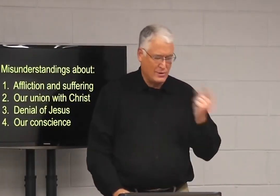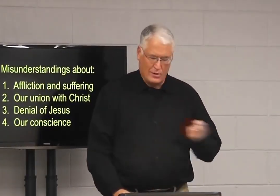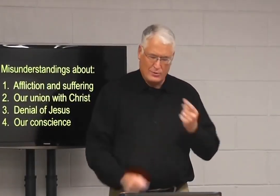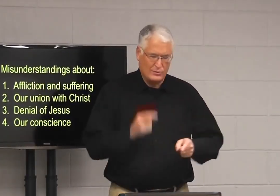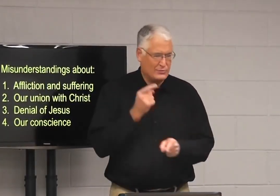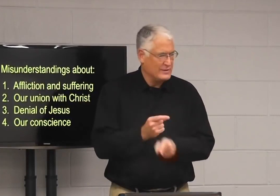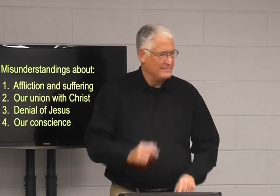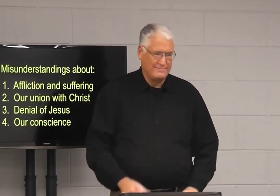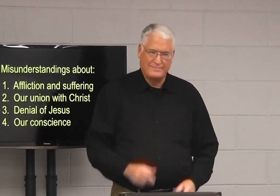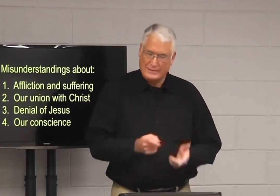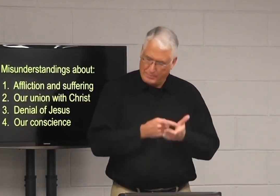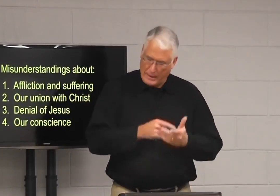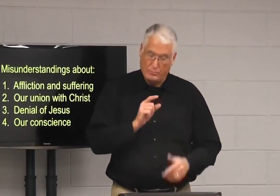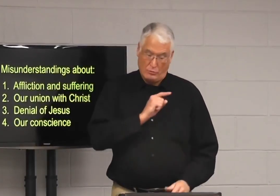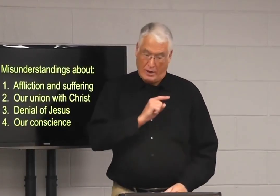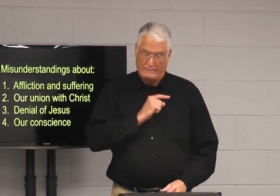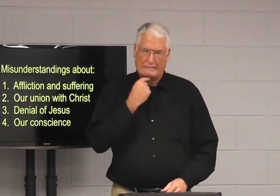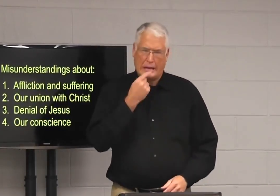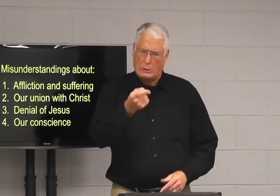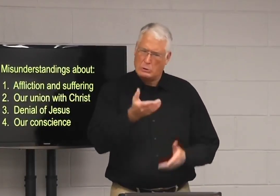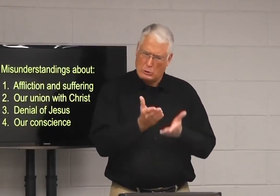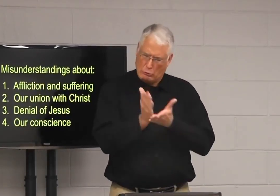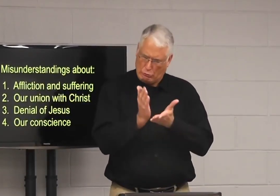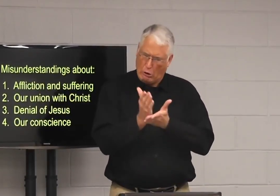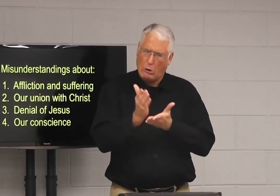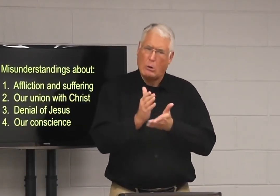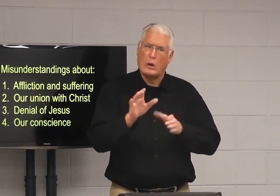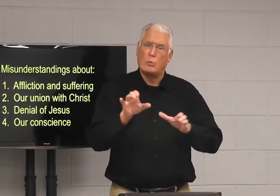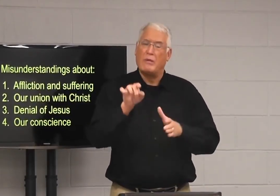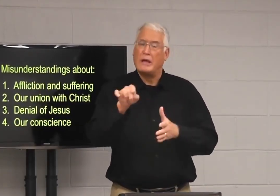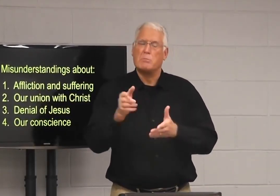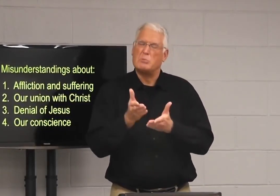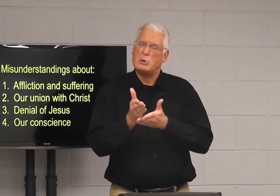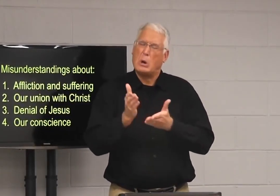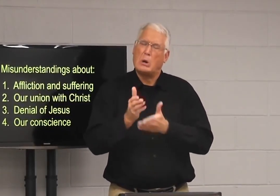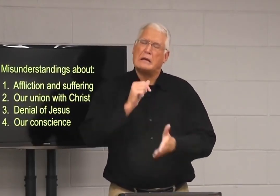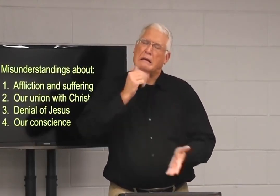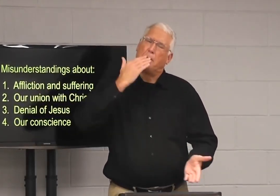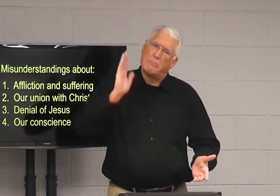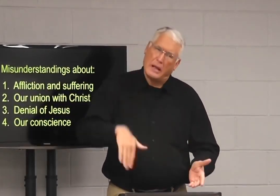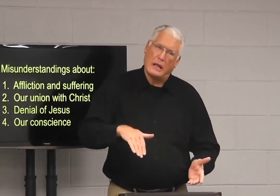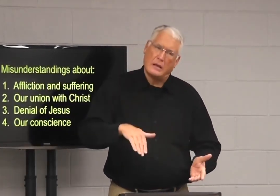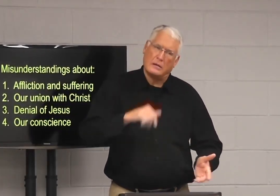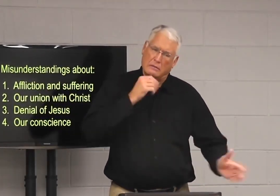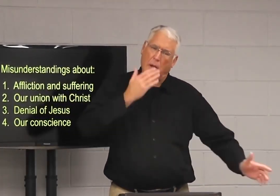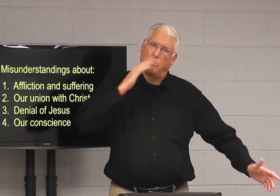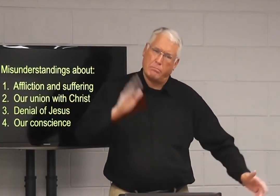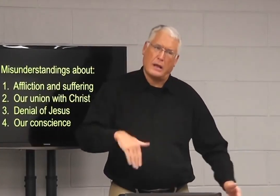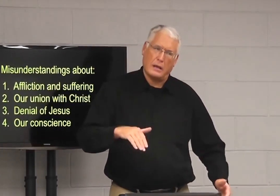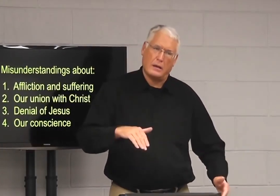not always right. Sometimes our conscience tells you that it's okay to do these things, that it's not